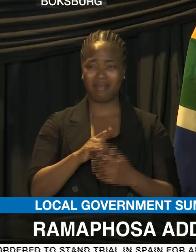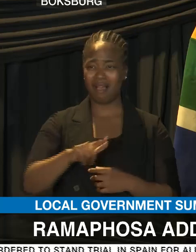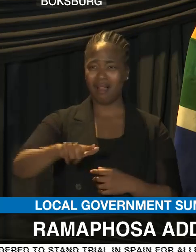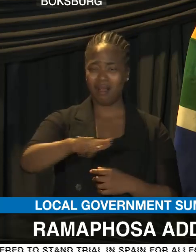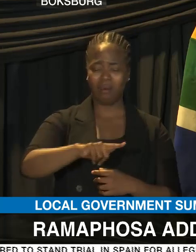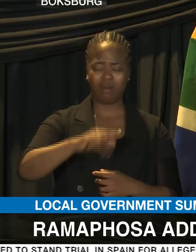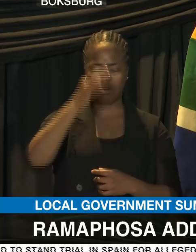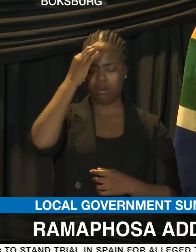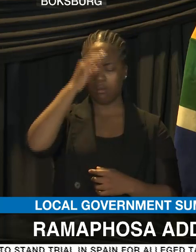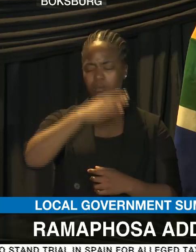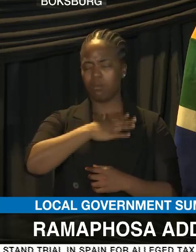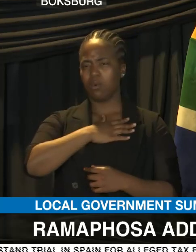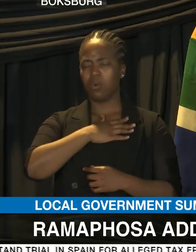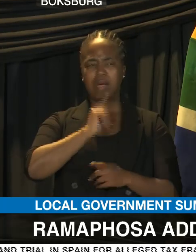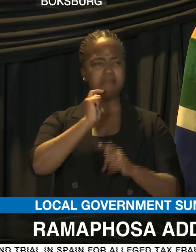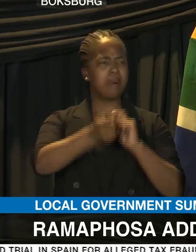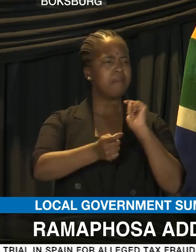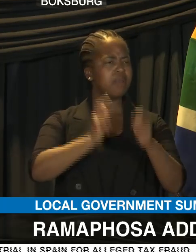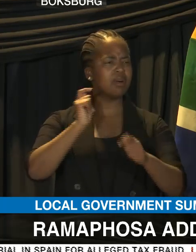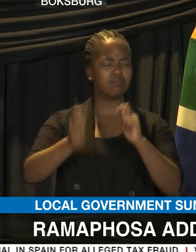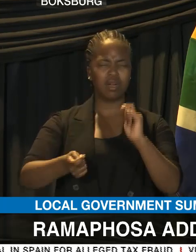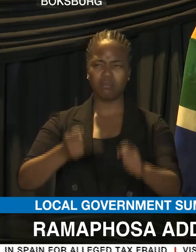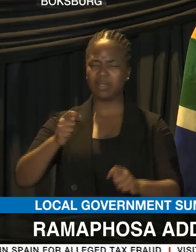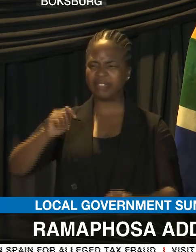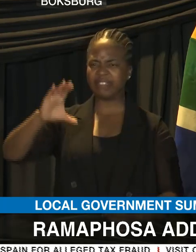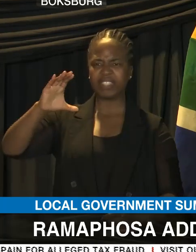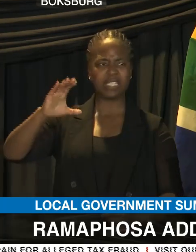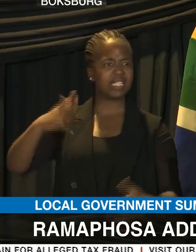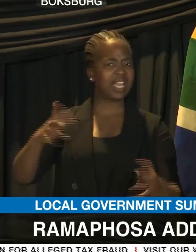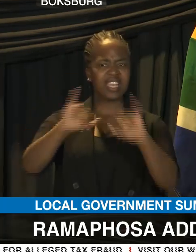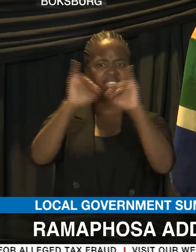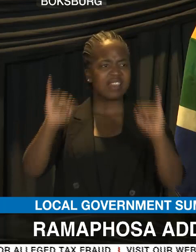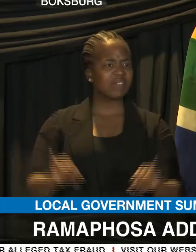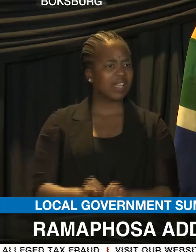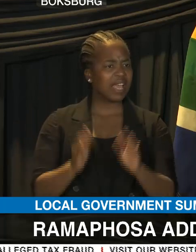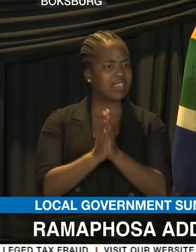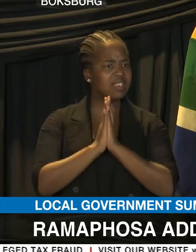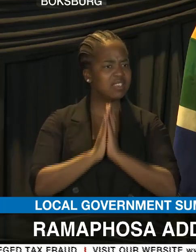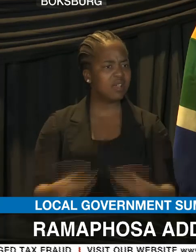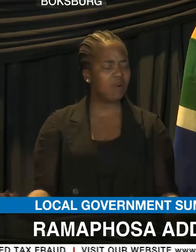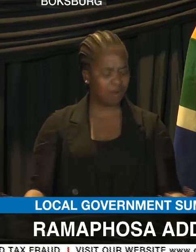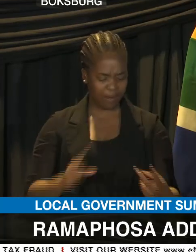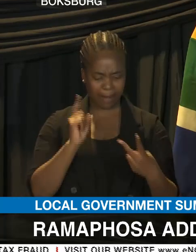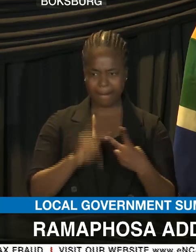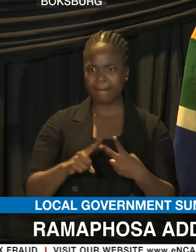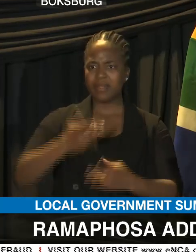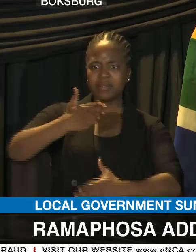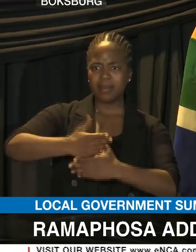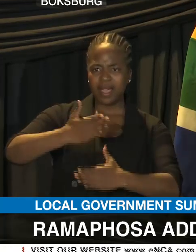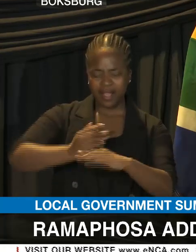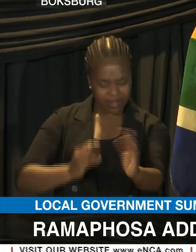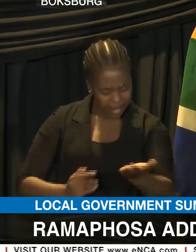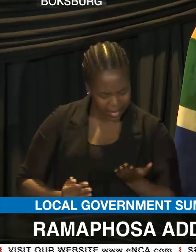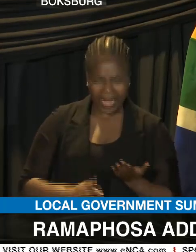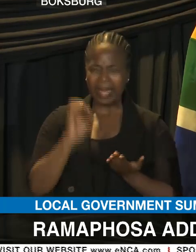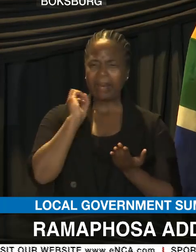find huge payments being made without any invoices, without any backup